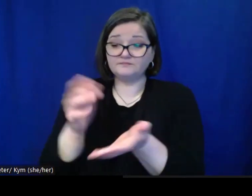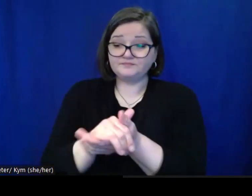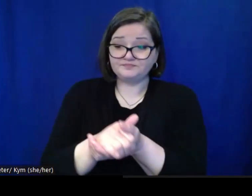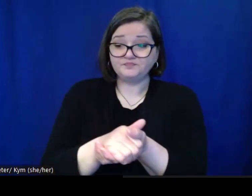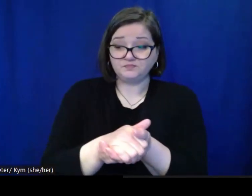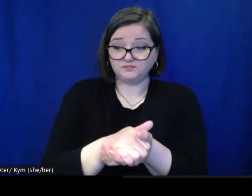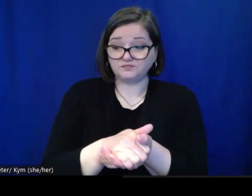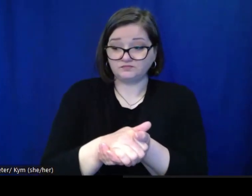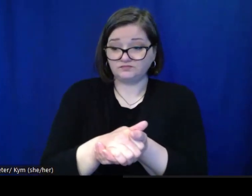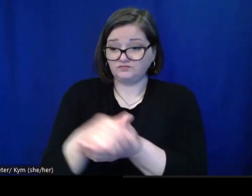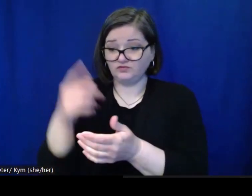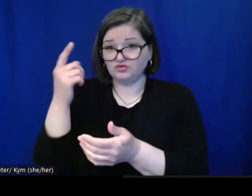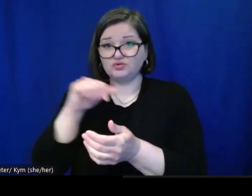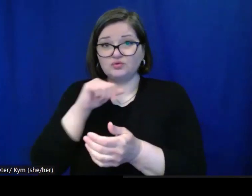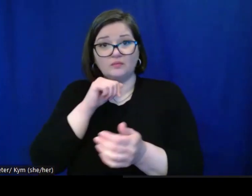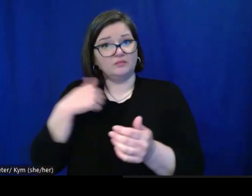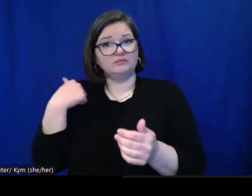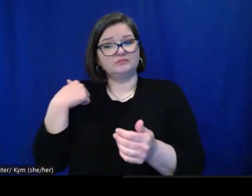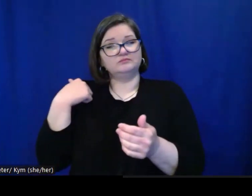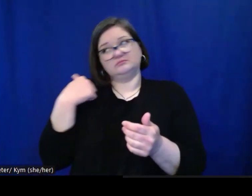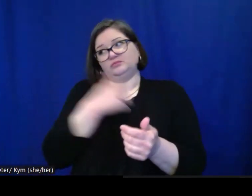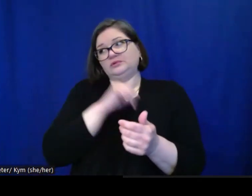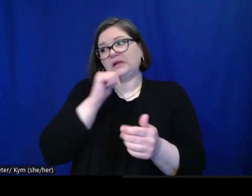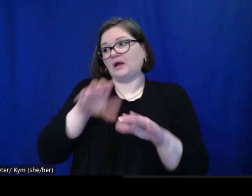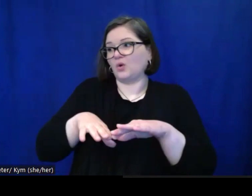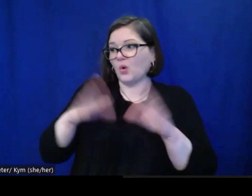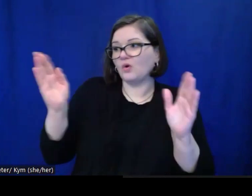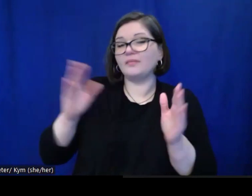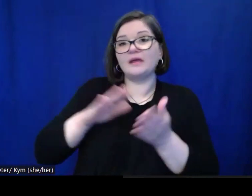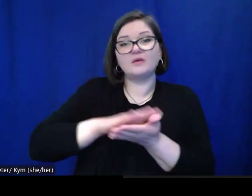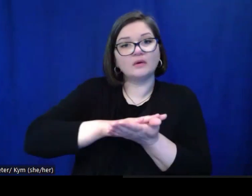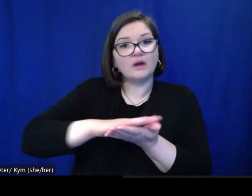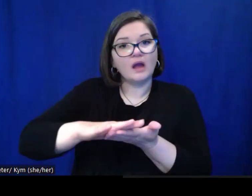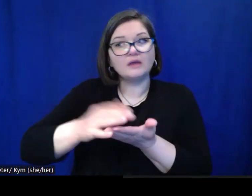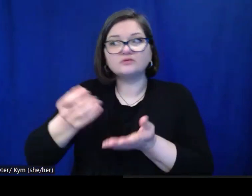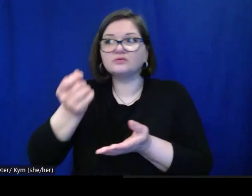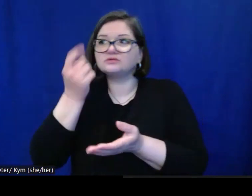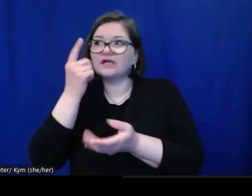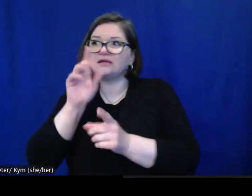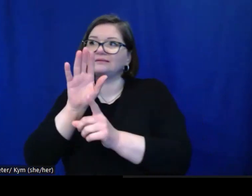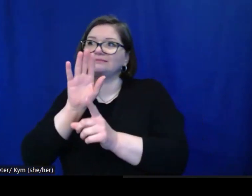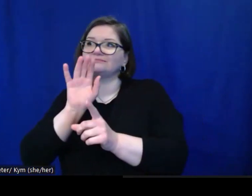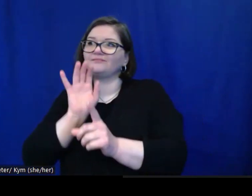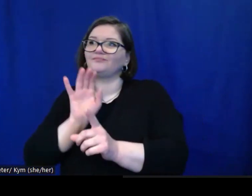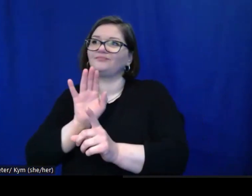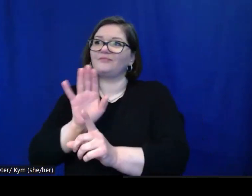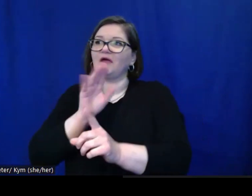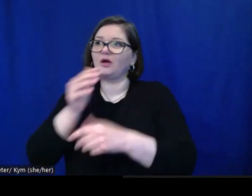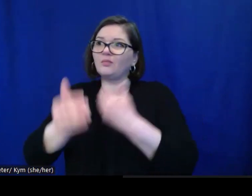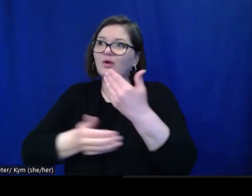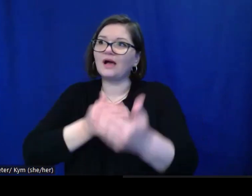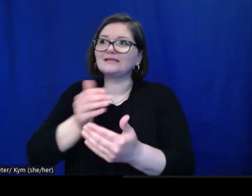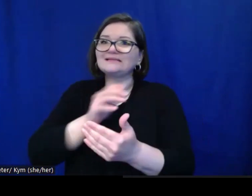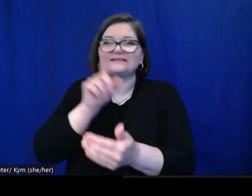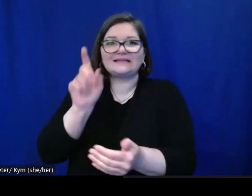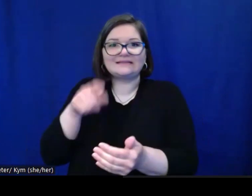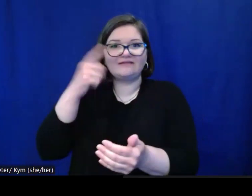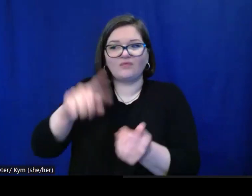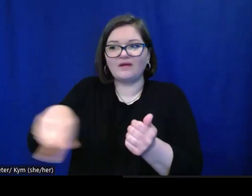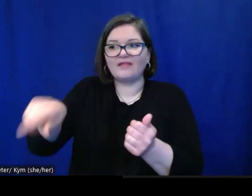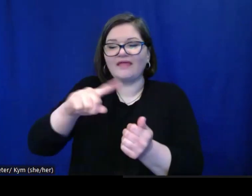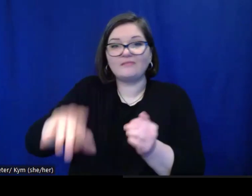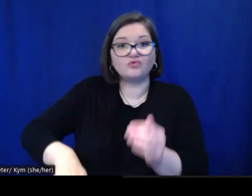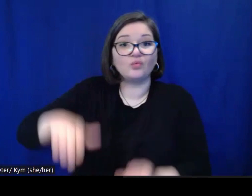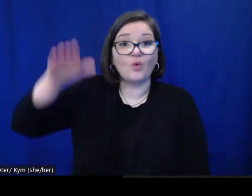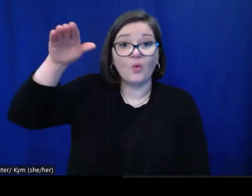and kind and understanding to the process of what it takes to grow up, which means sometimes things